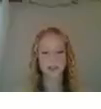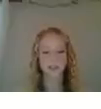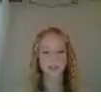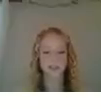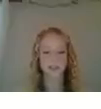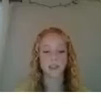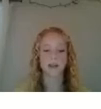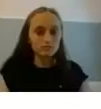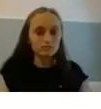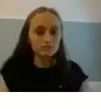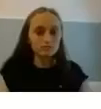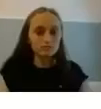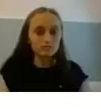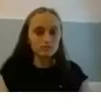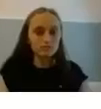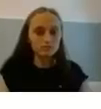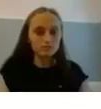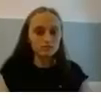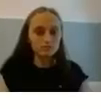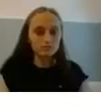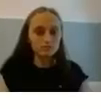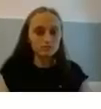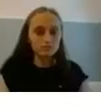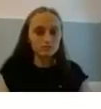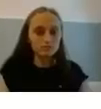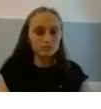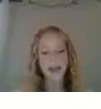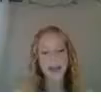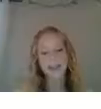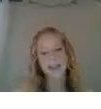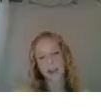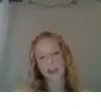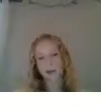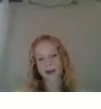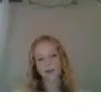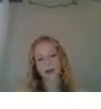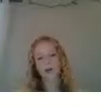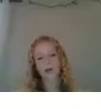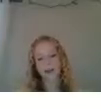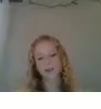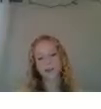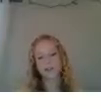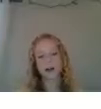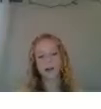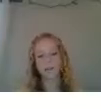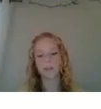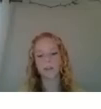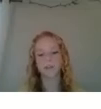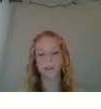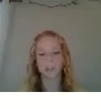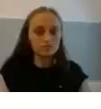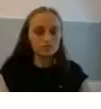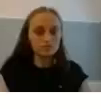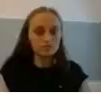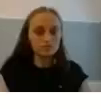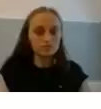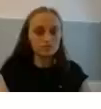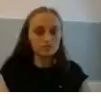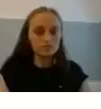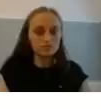respect it deserves as a recognized culture because it truly is its own culture tied together by its very own language values tradition